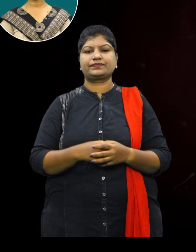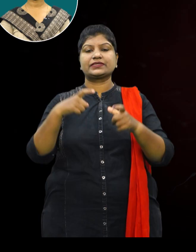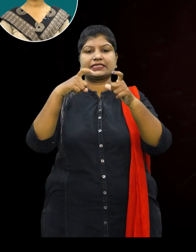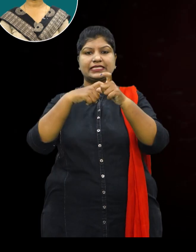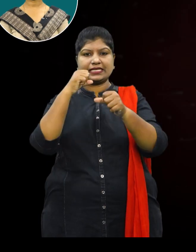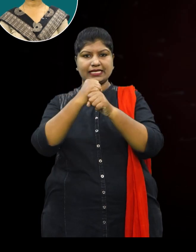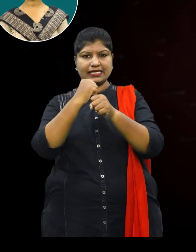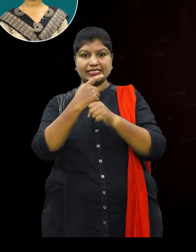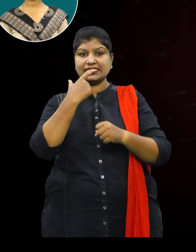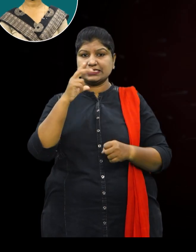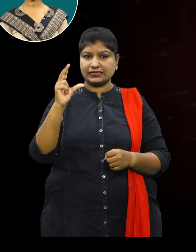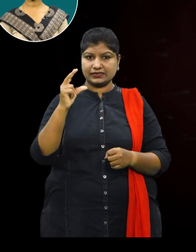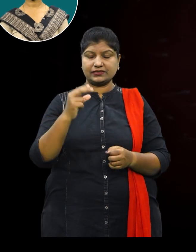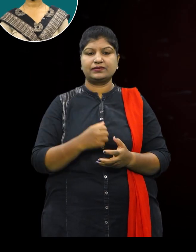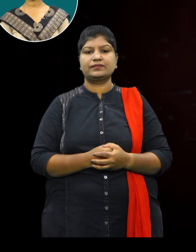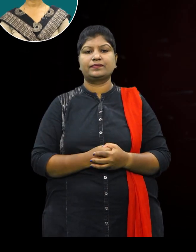egg,